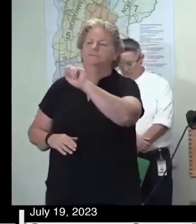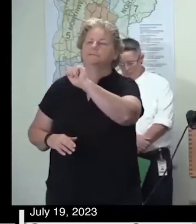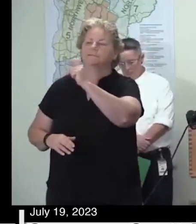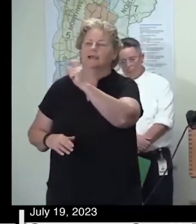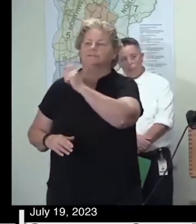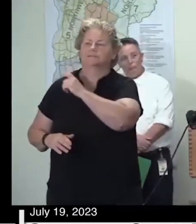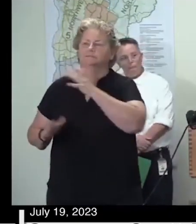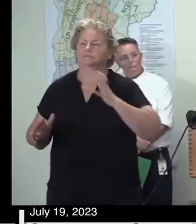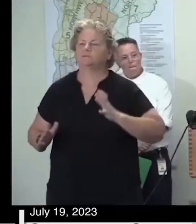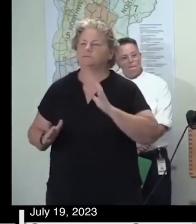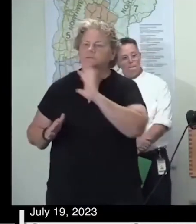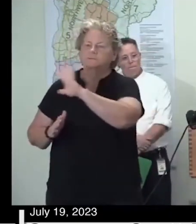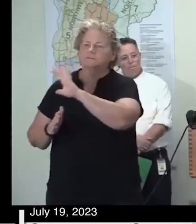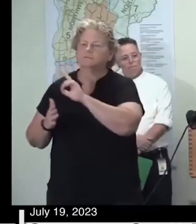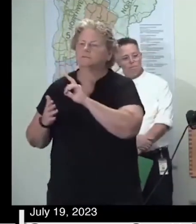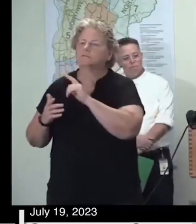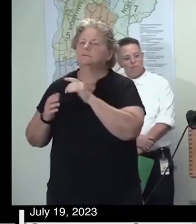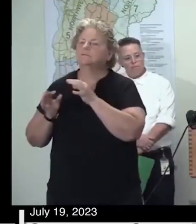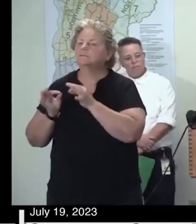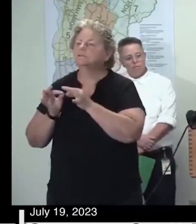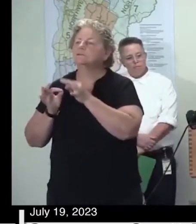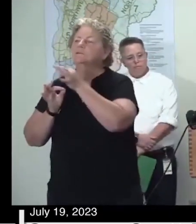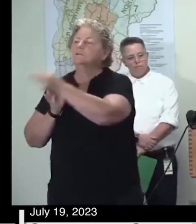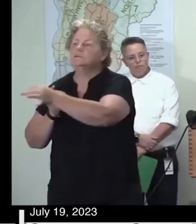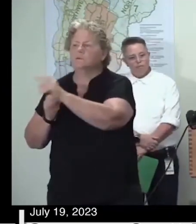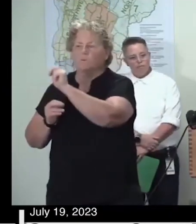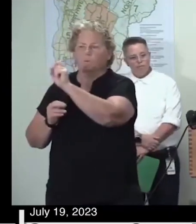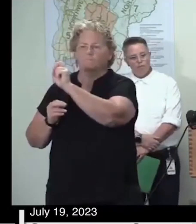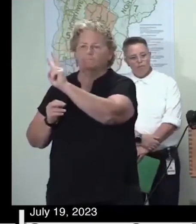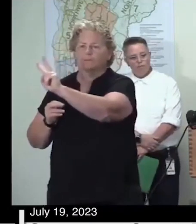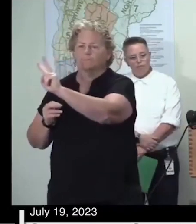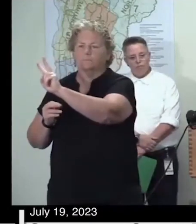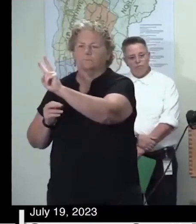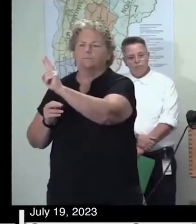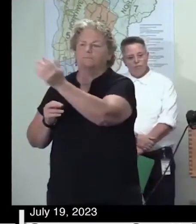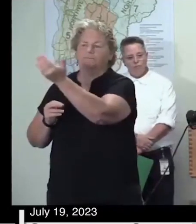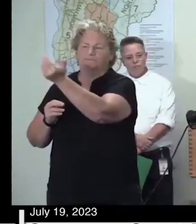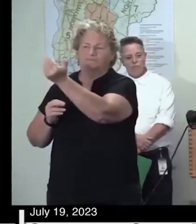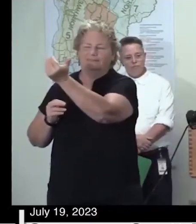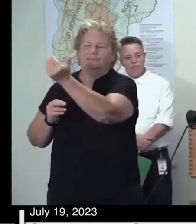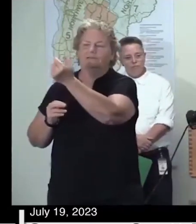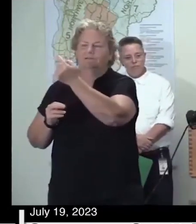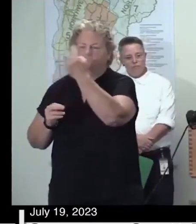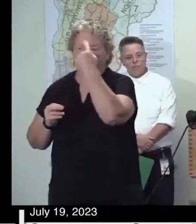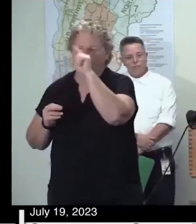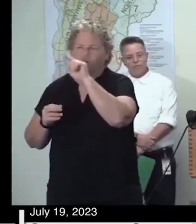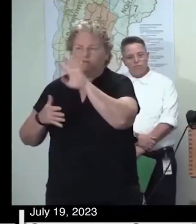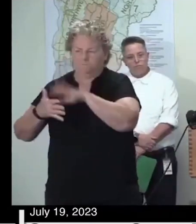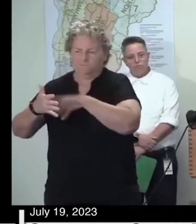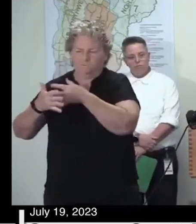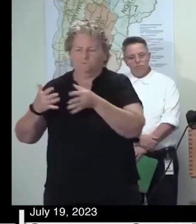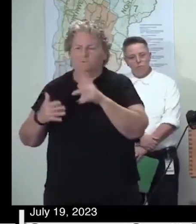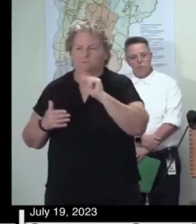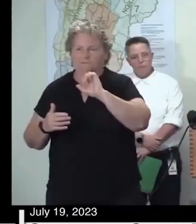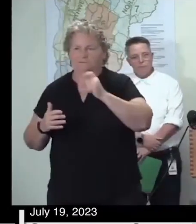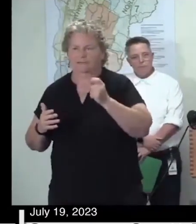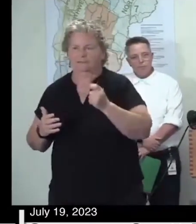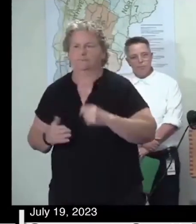those impacted by flooding. And on Friday, we'll be announcing more actions to